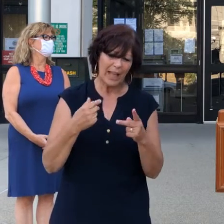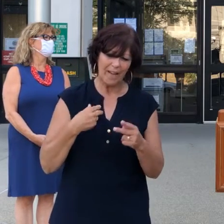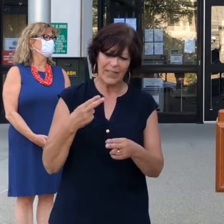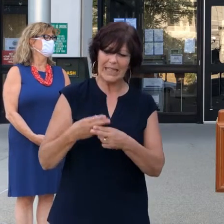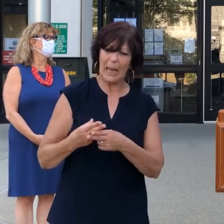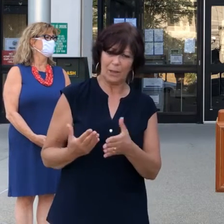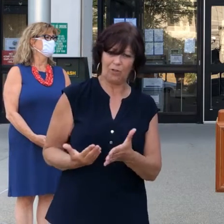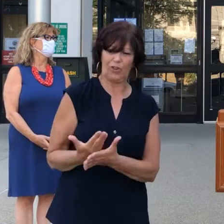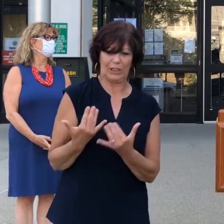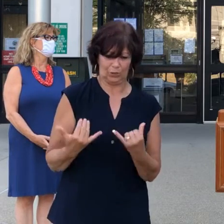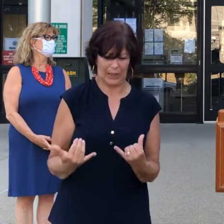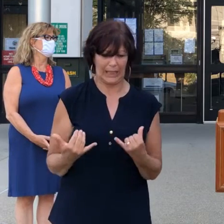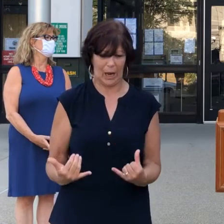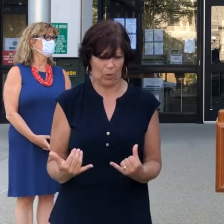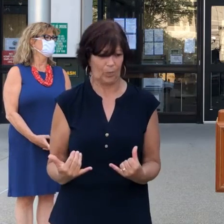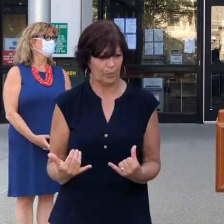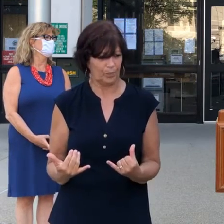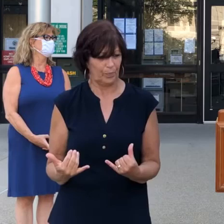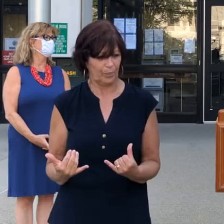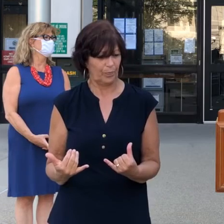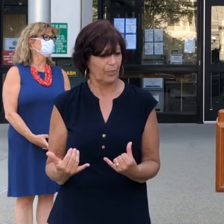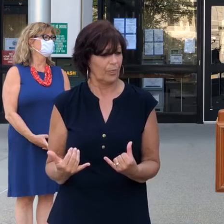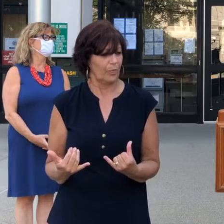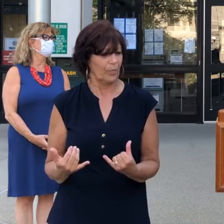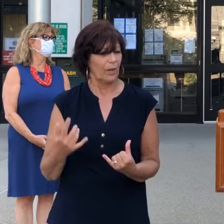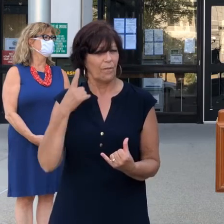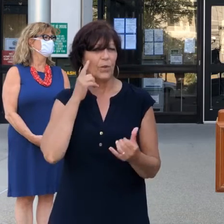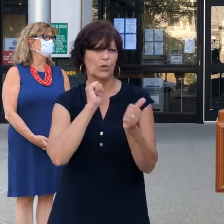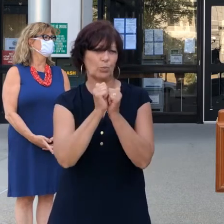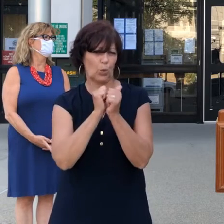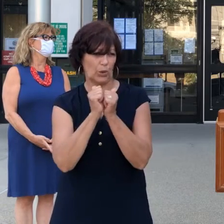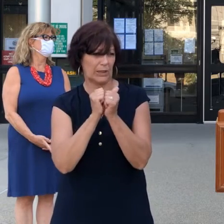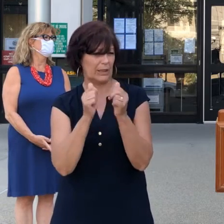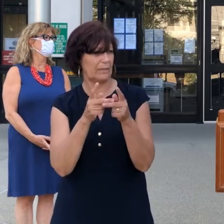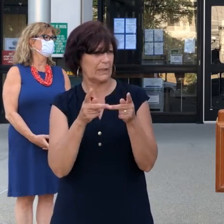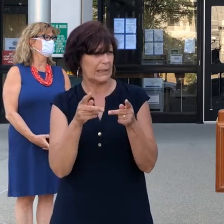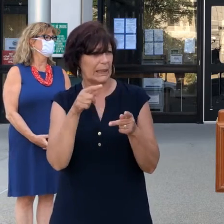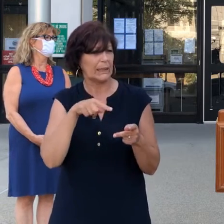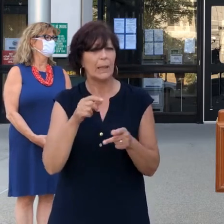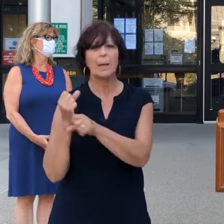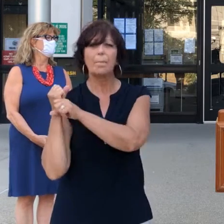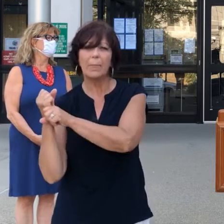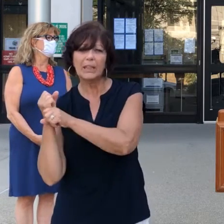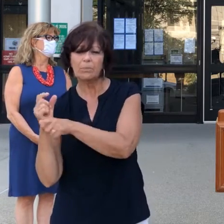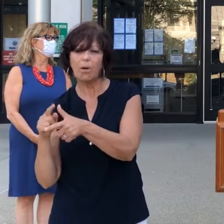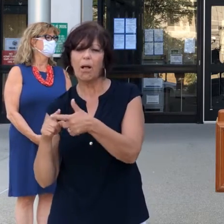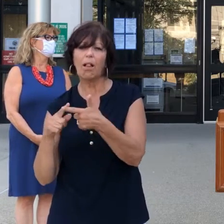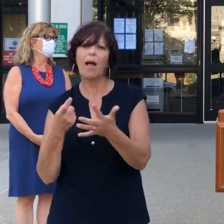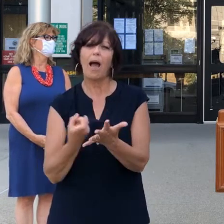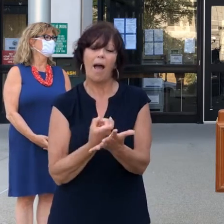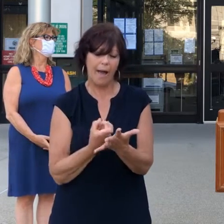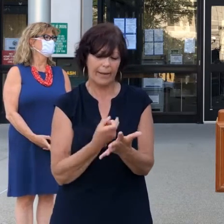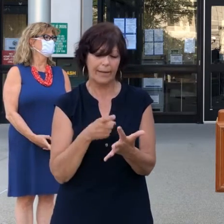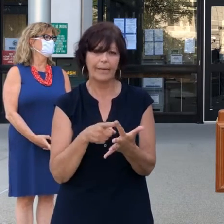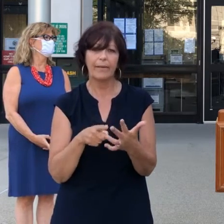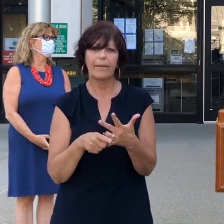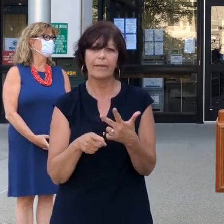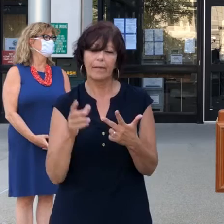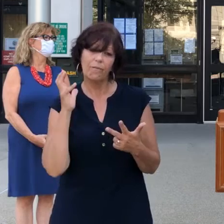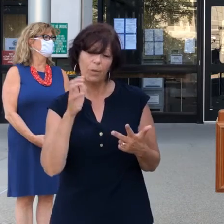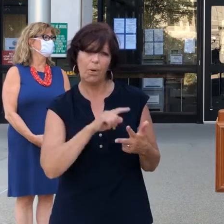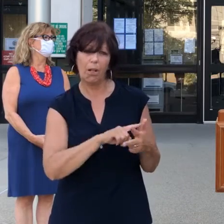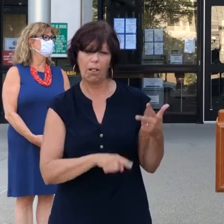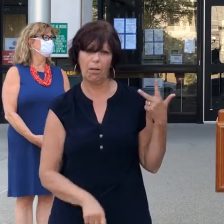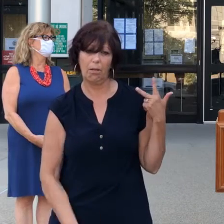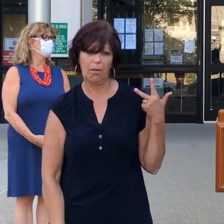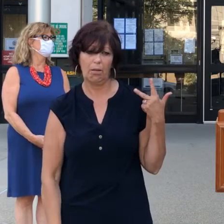right now for the major sports facilities: the baseball stadium, the hockey arena, and the football